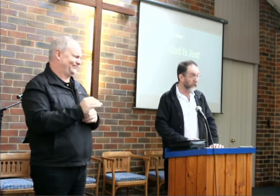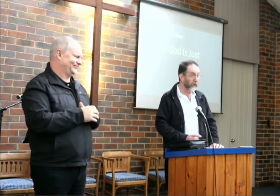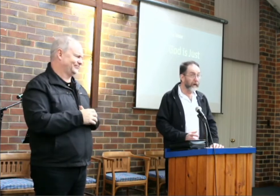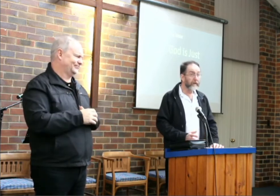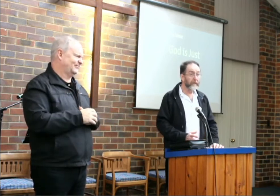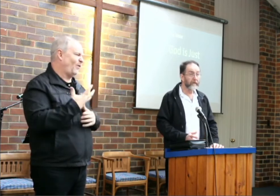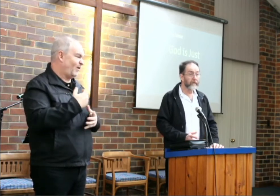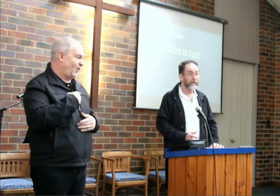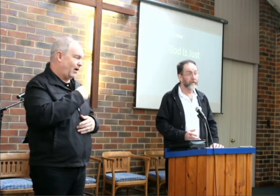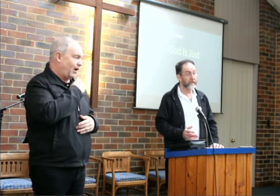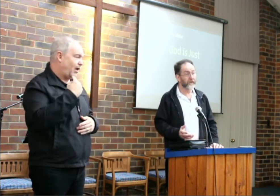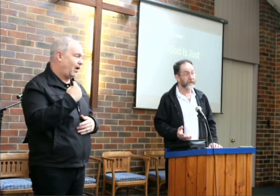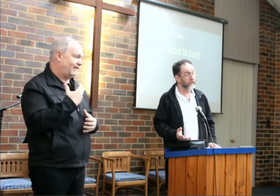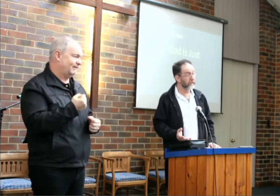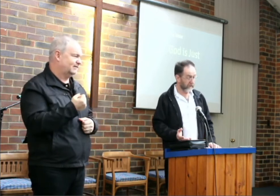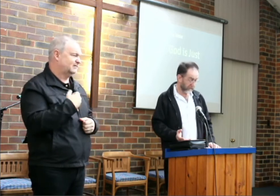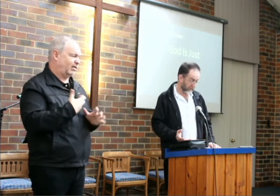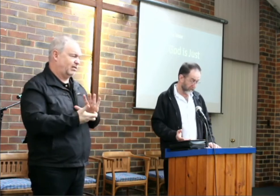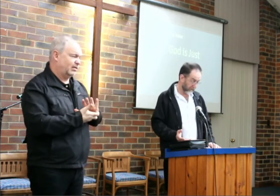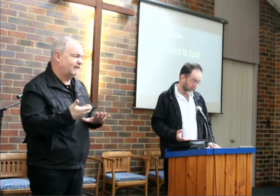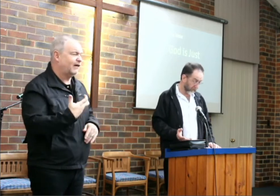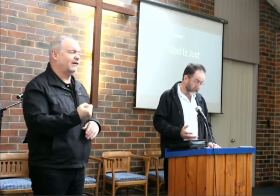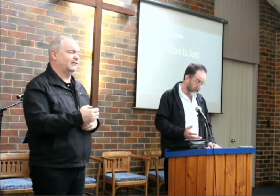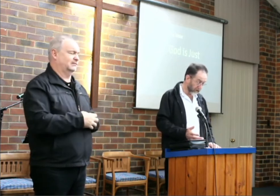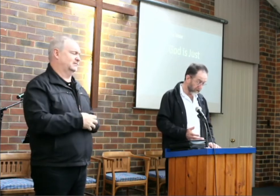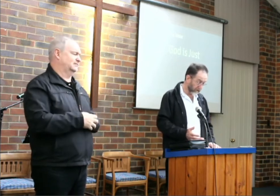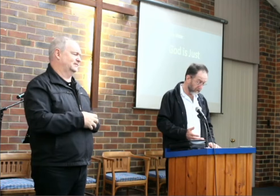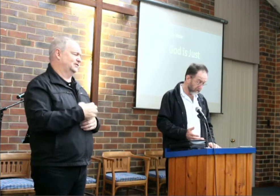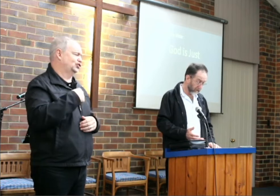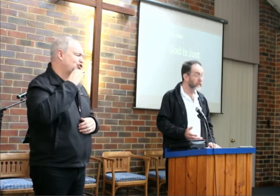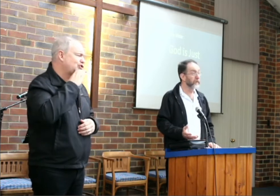We lie, we steal, we cheat,